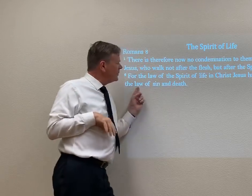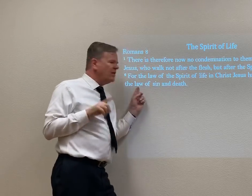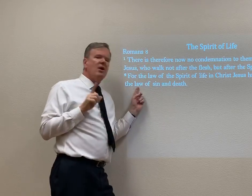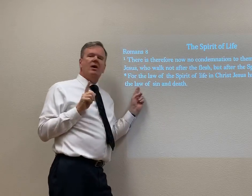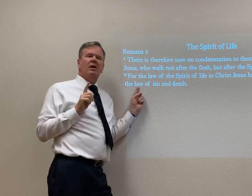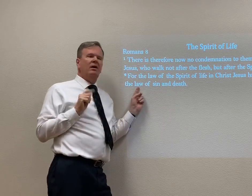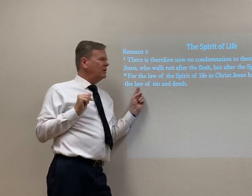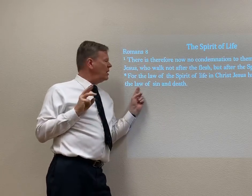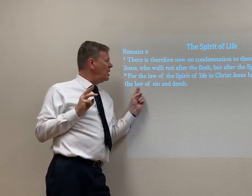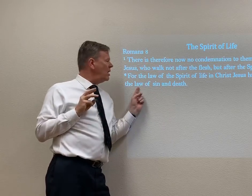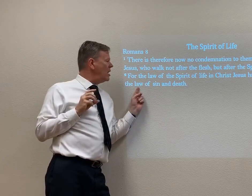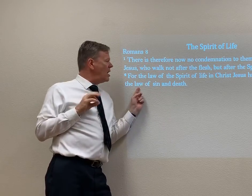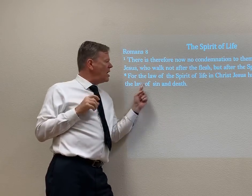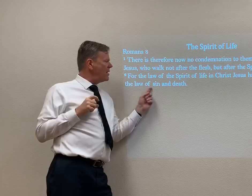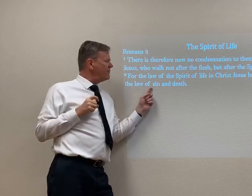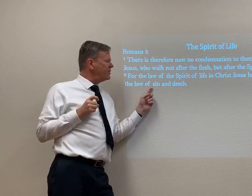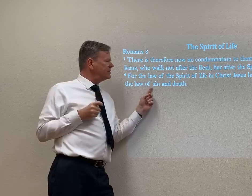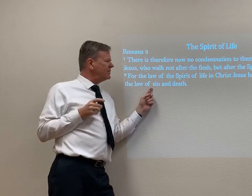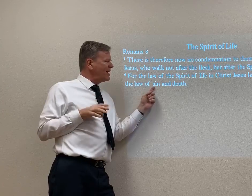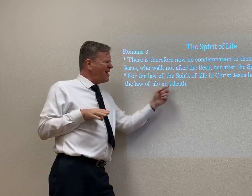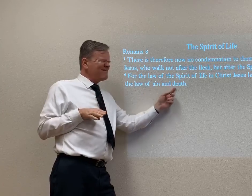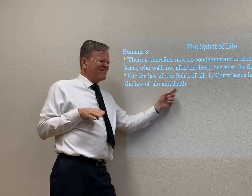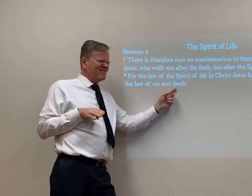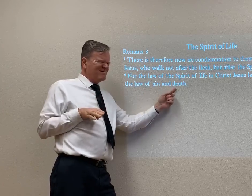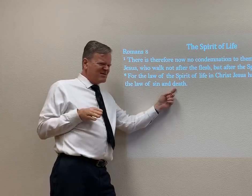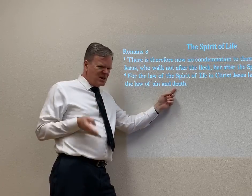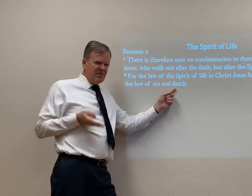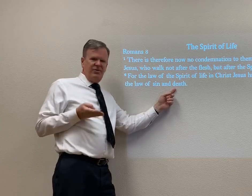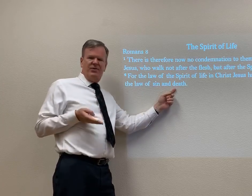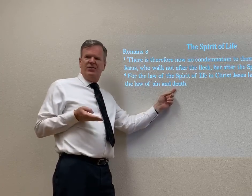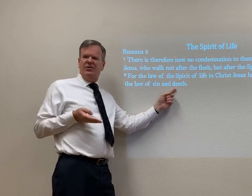Okay? Law of sin and death.